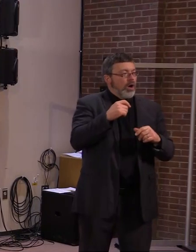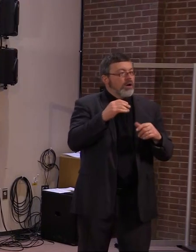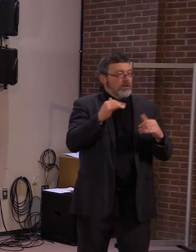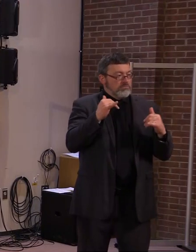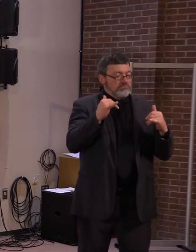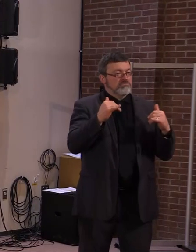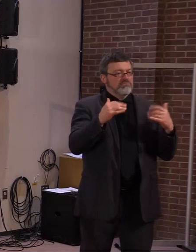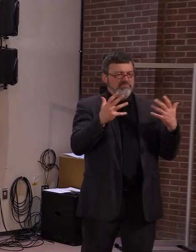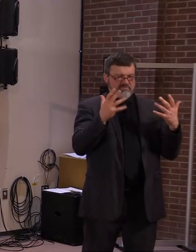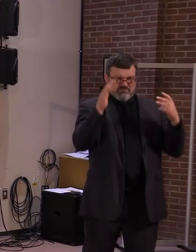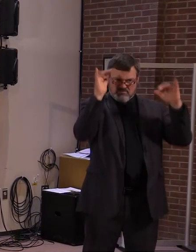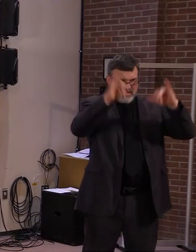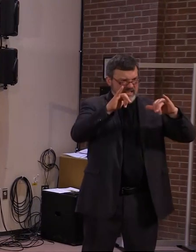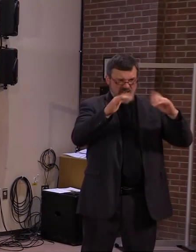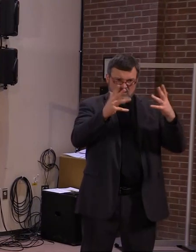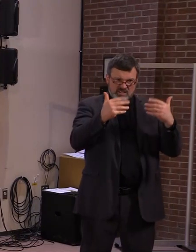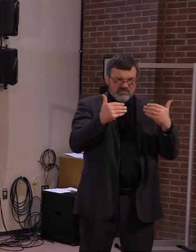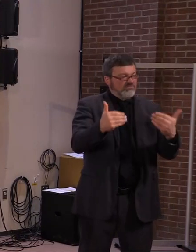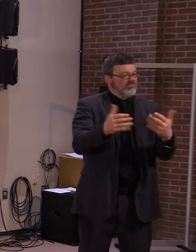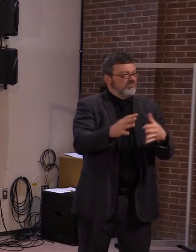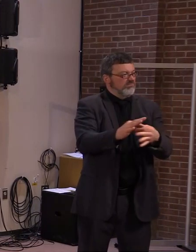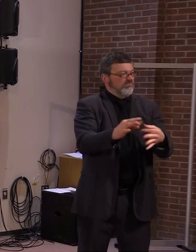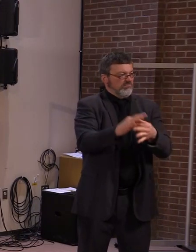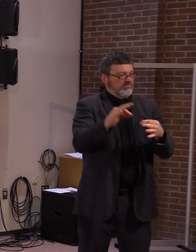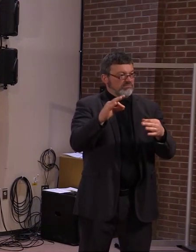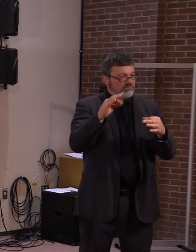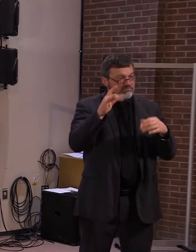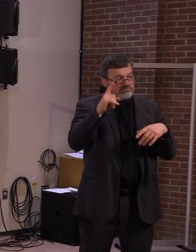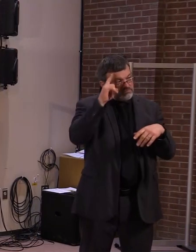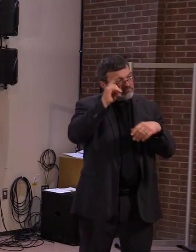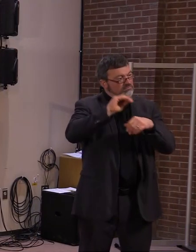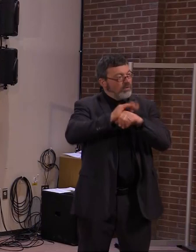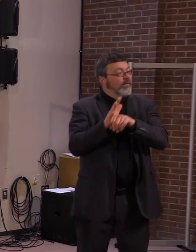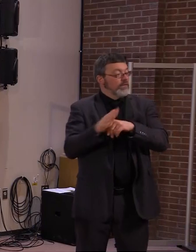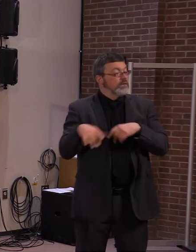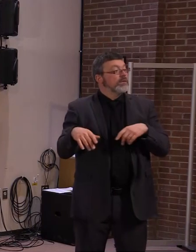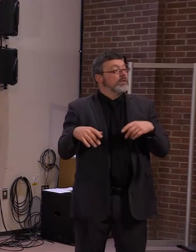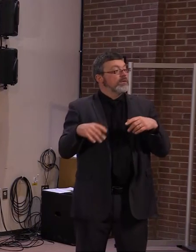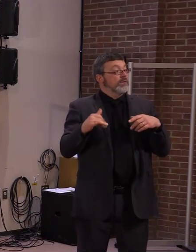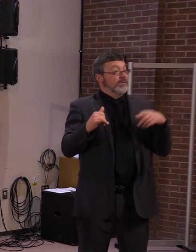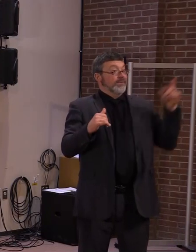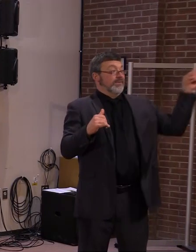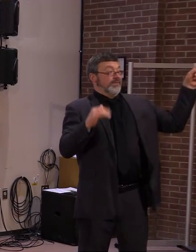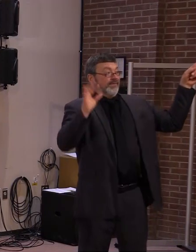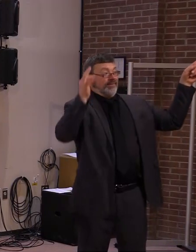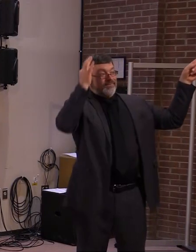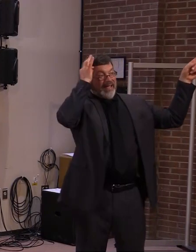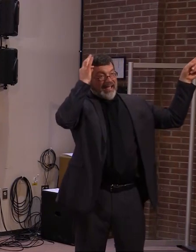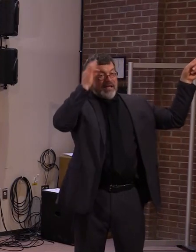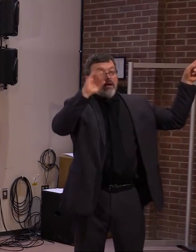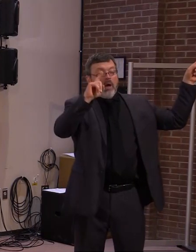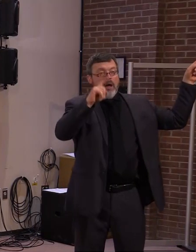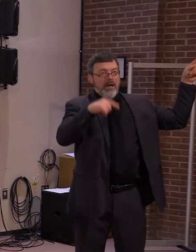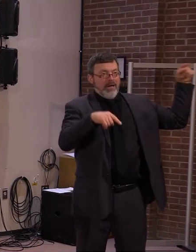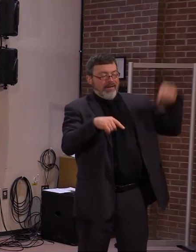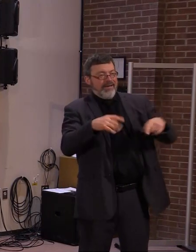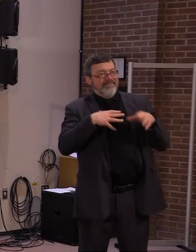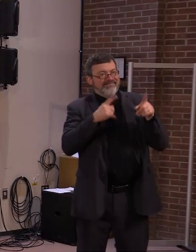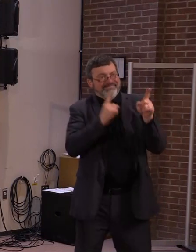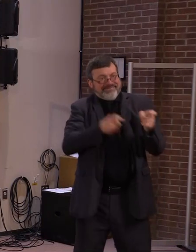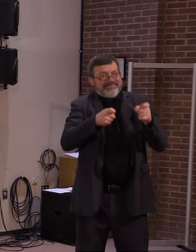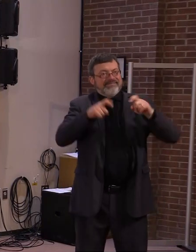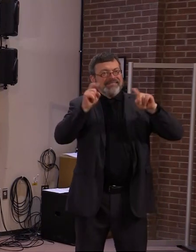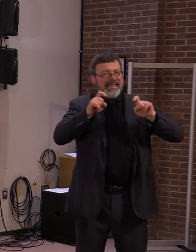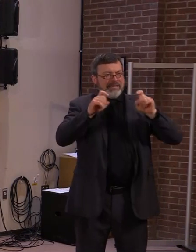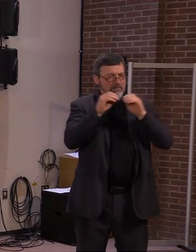COVID-19, the federal government recently announced that they have put a new emphasis on rapid testing, as the governor had mentioned. As